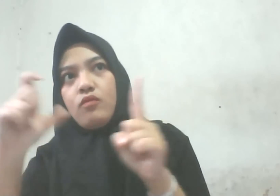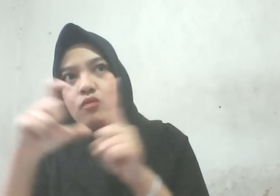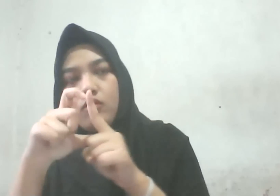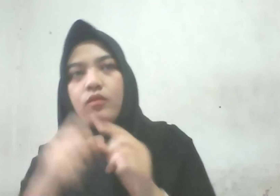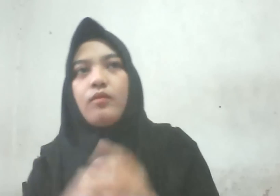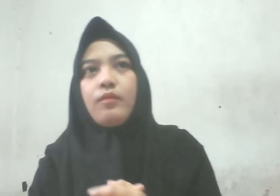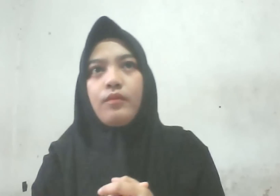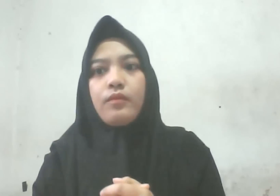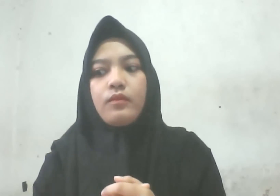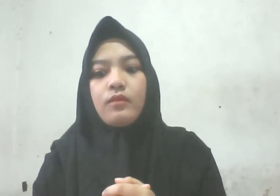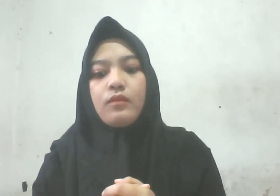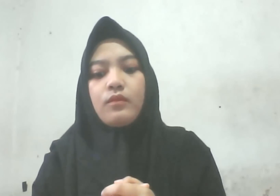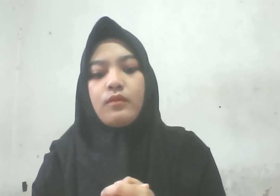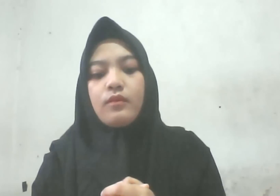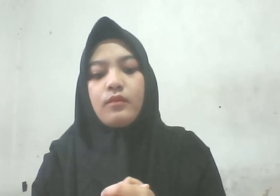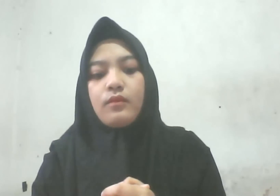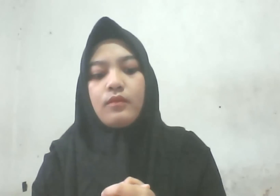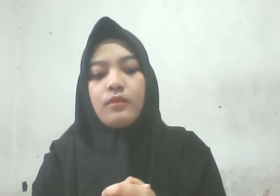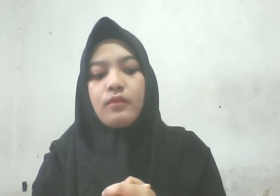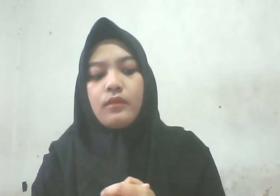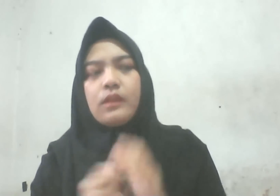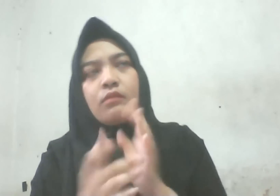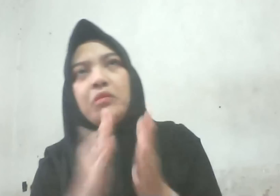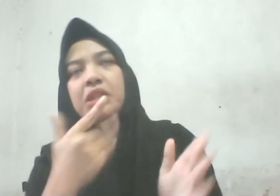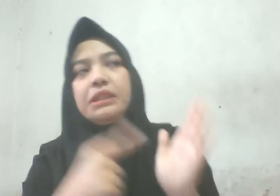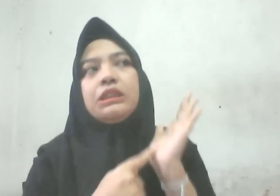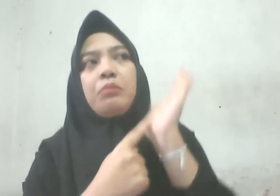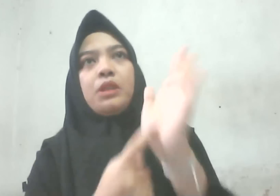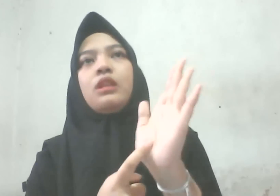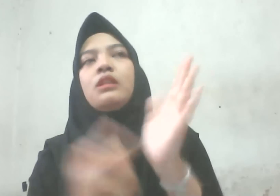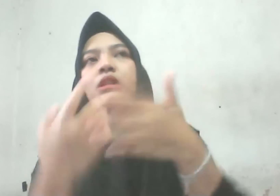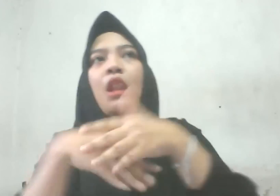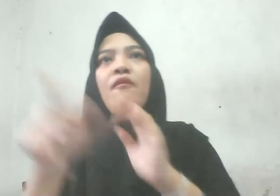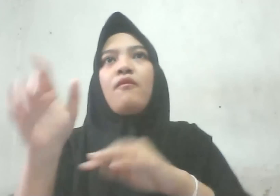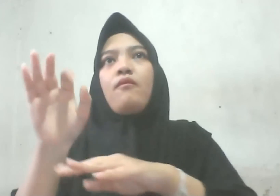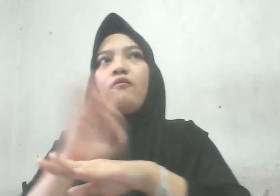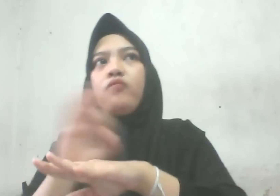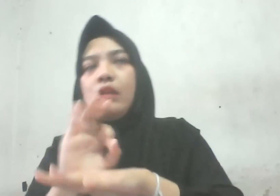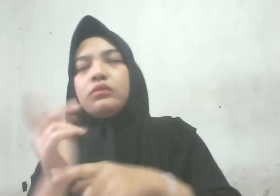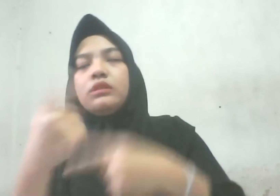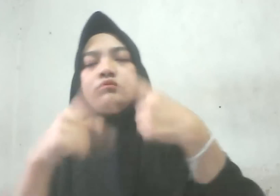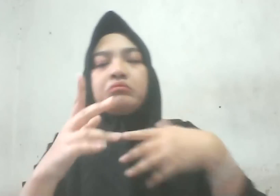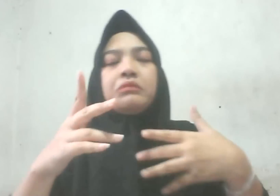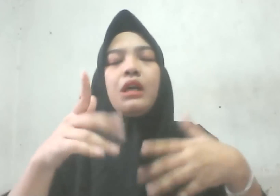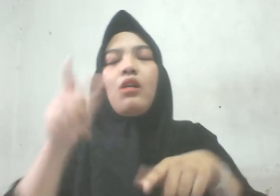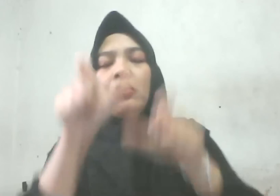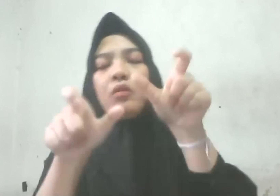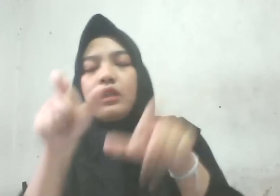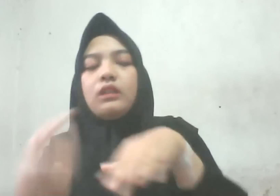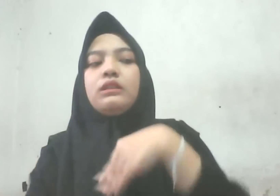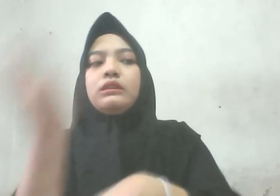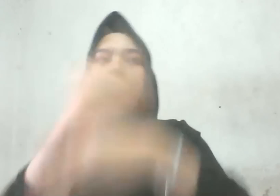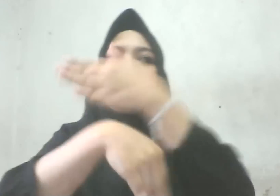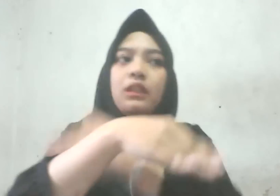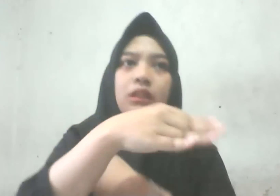prosthesis role. That is to say that disability appears to permit us to talk about human